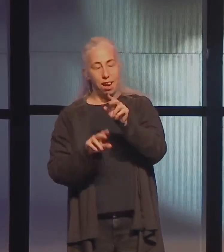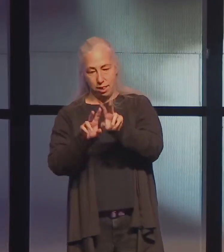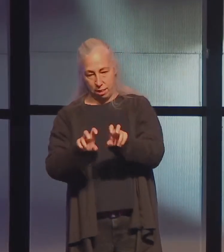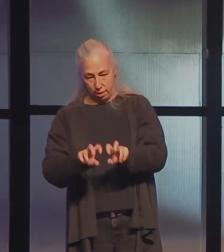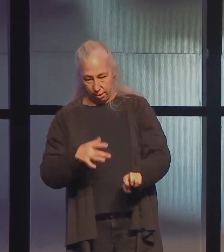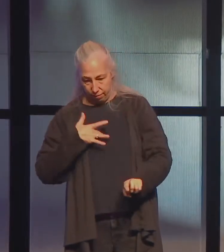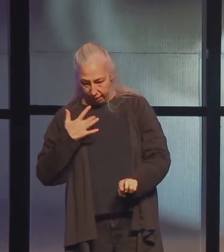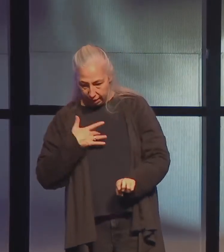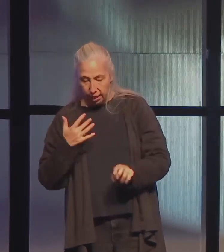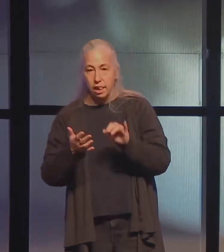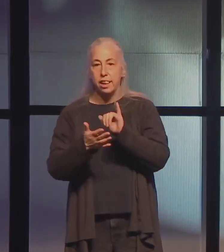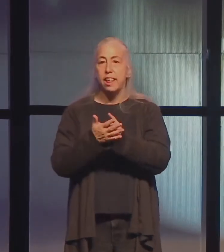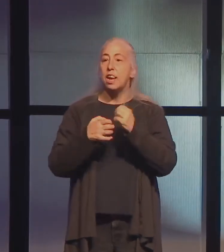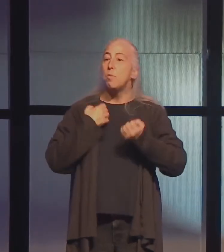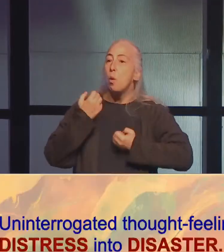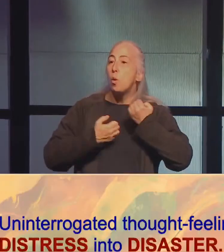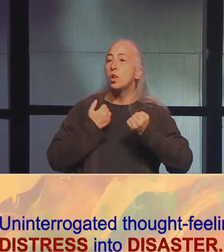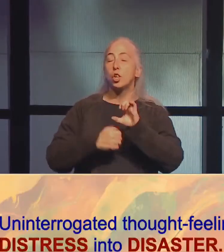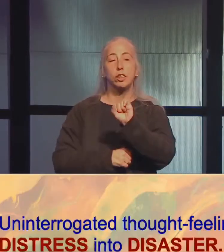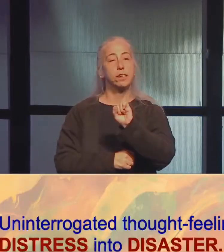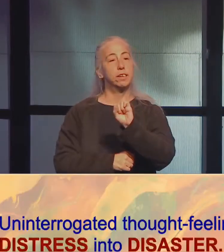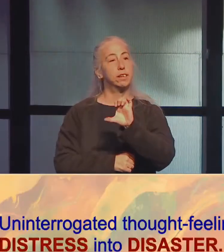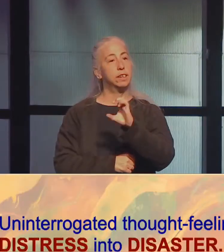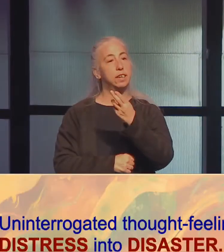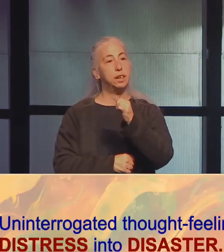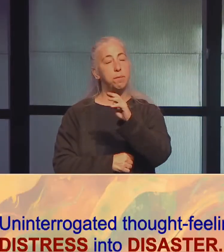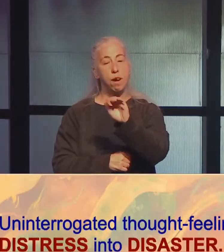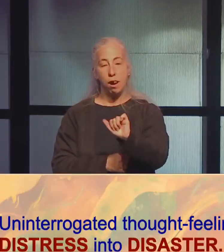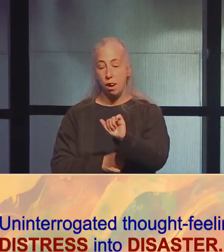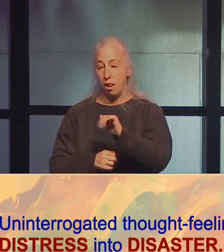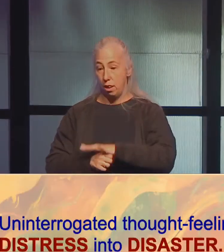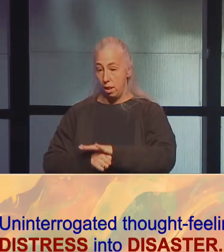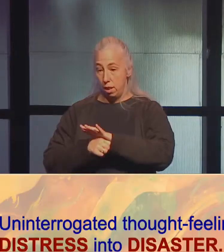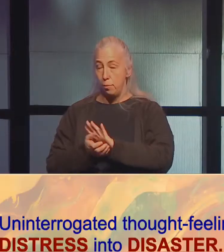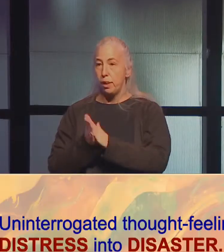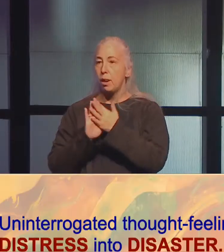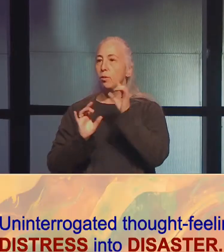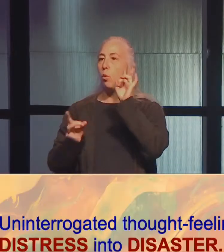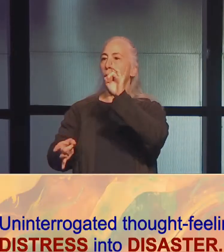feelings, those emotional schemas, they turn distress into disaster.